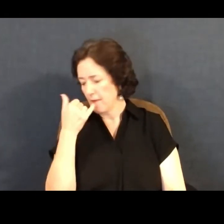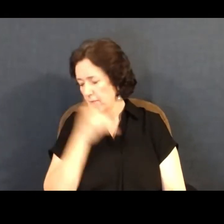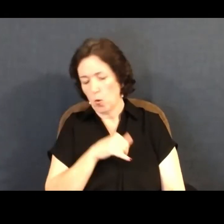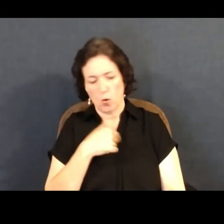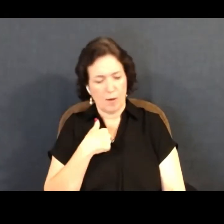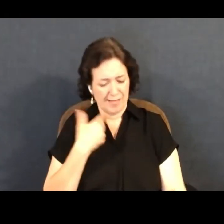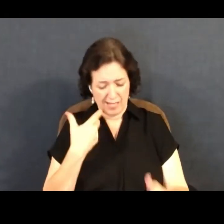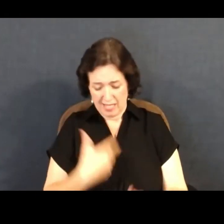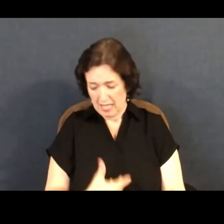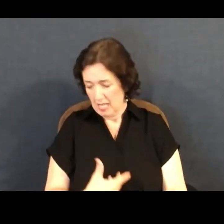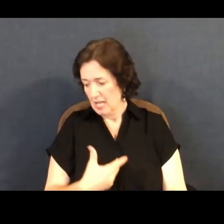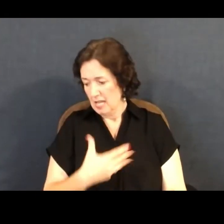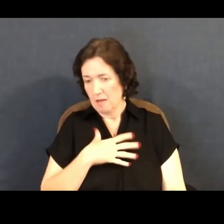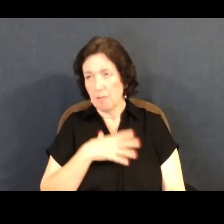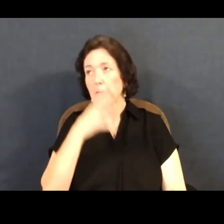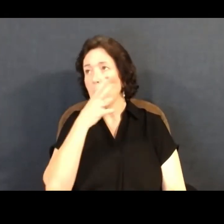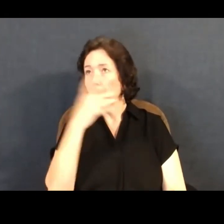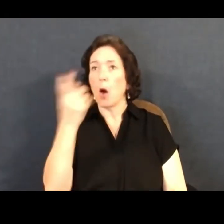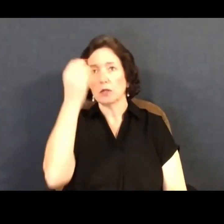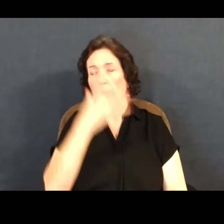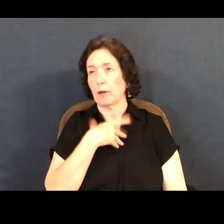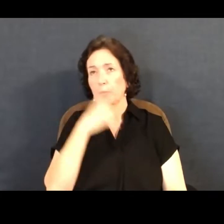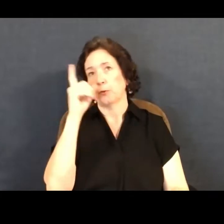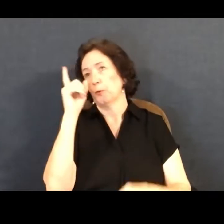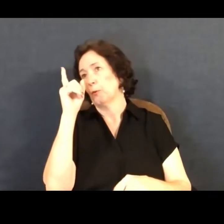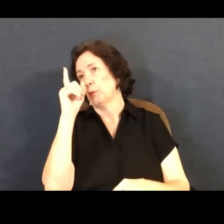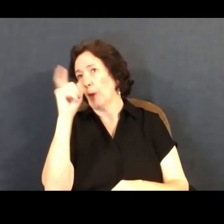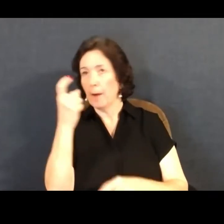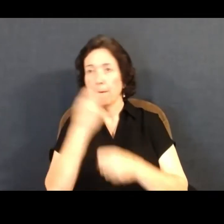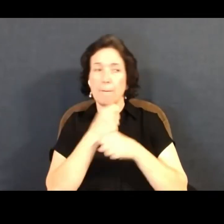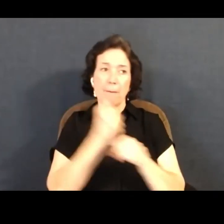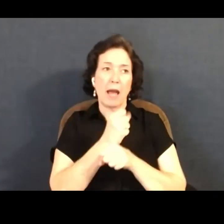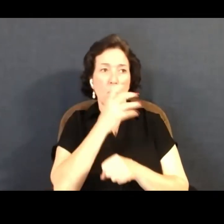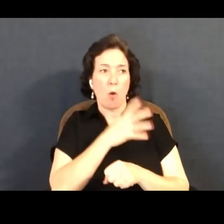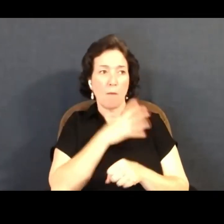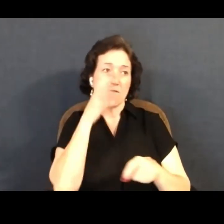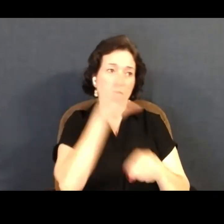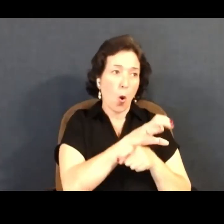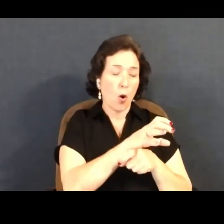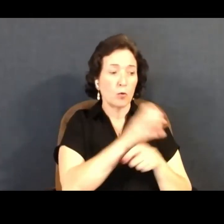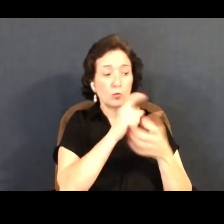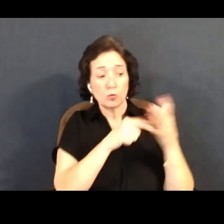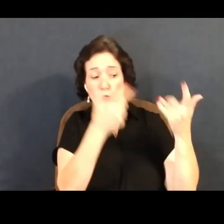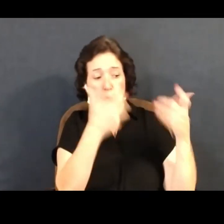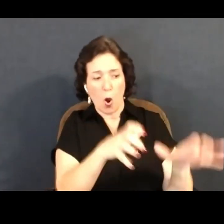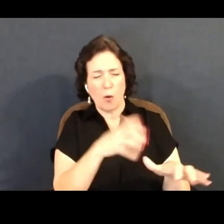fool. My mother always told me you can never make a woman do something she doesn't want to. Why didn't I listen to my